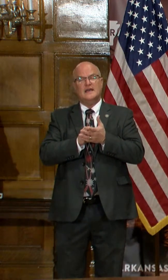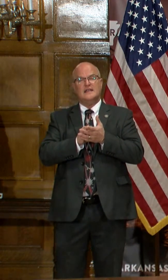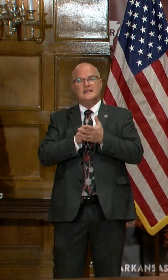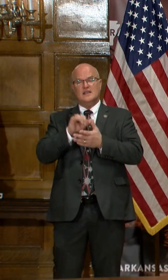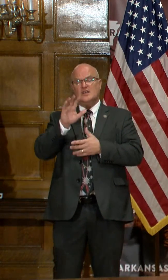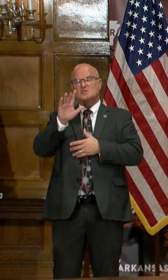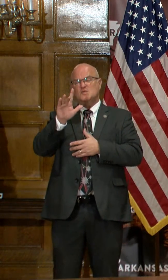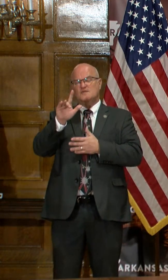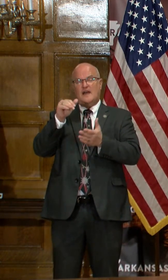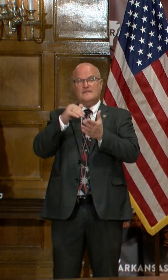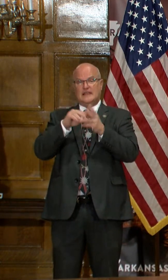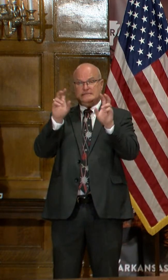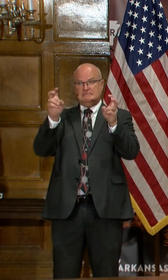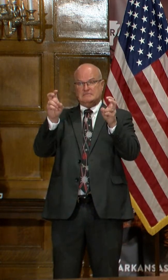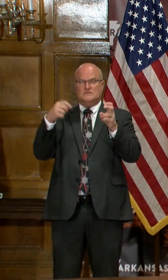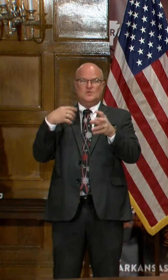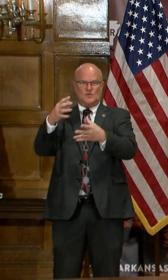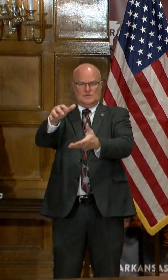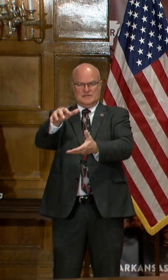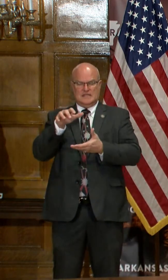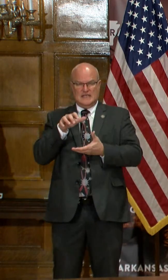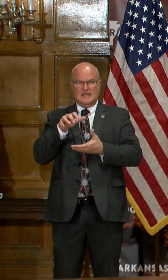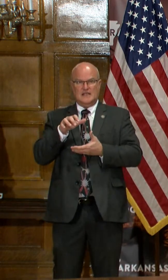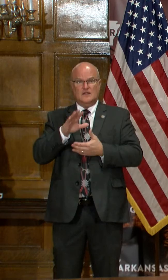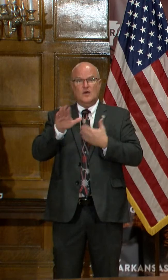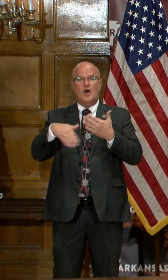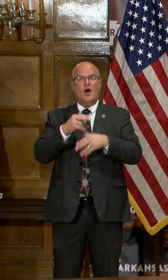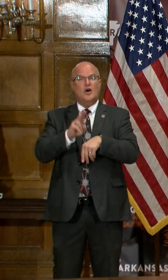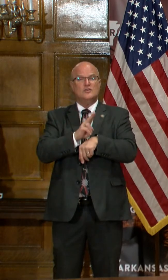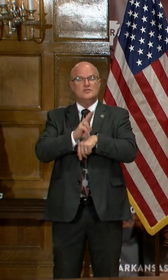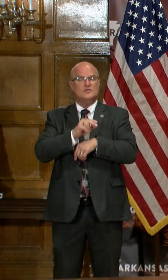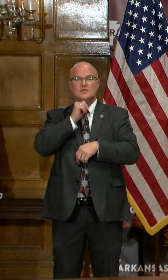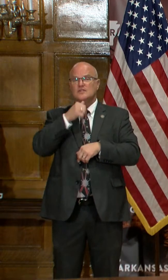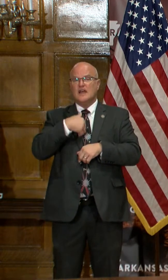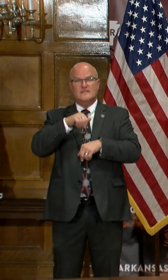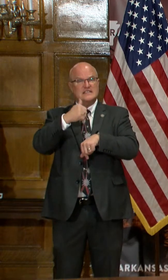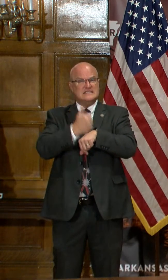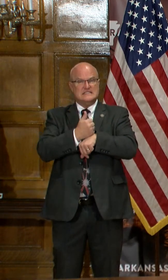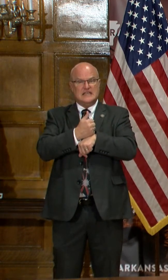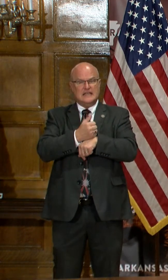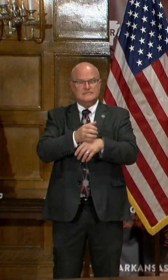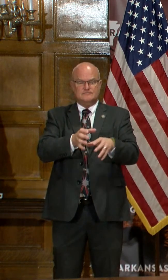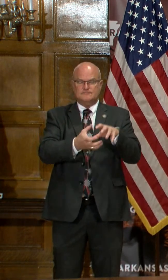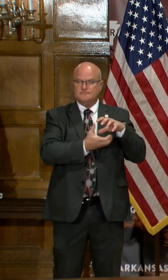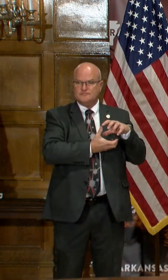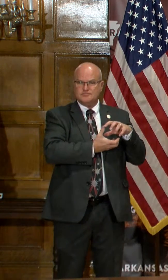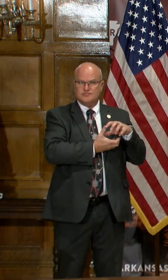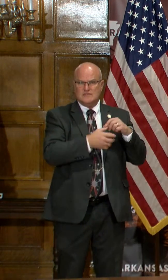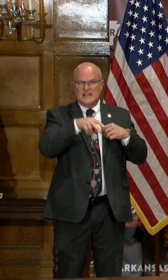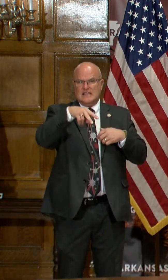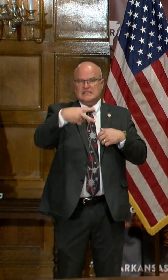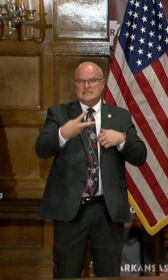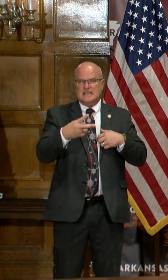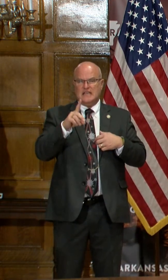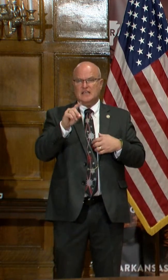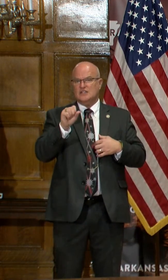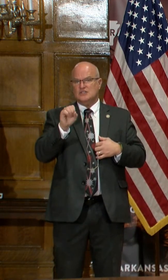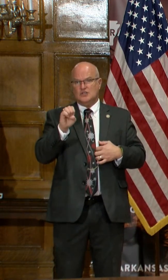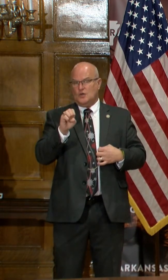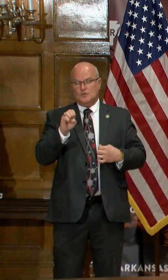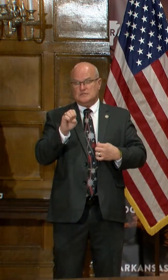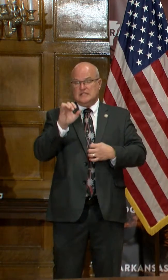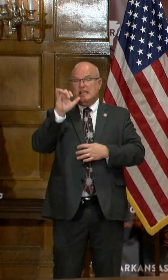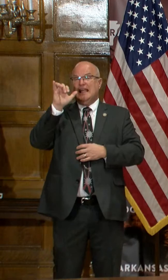hypothetical 25,000 doses that we get, we can all use. We don't have to set any aside for the second dose regimen.